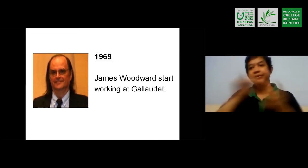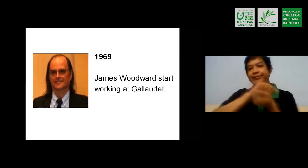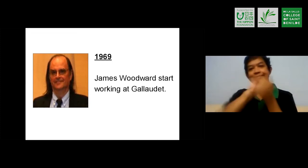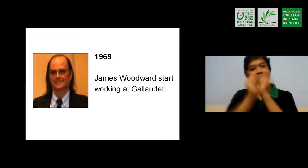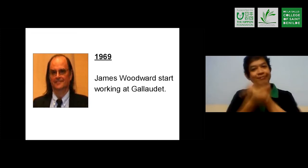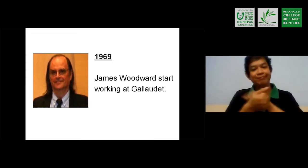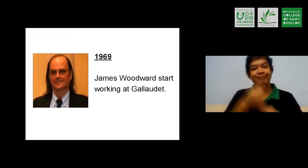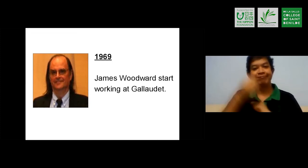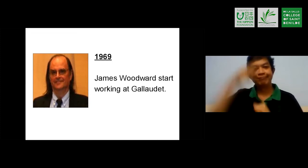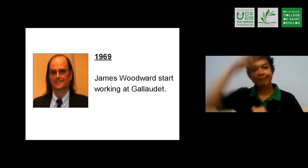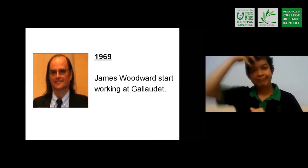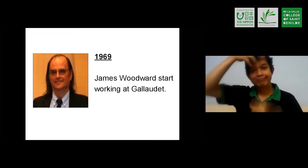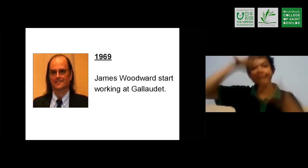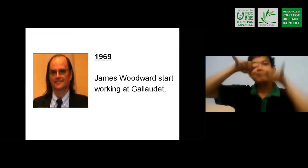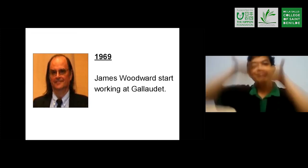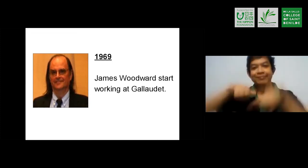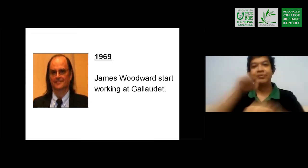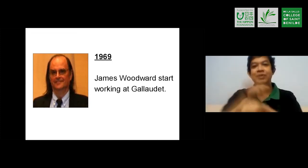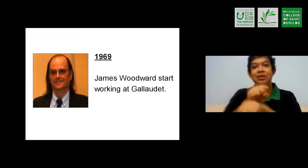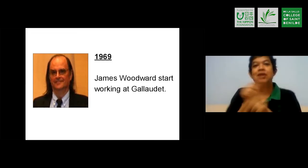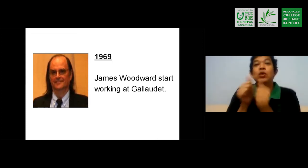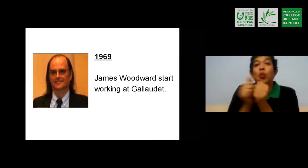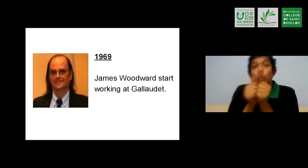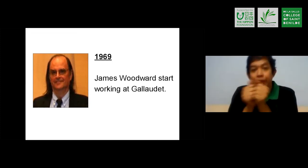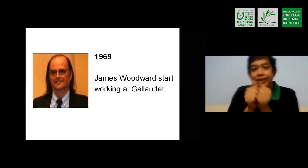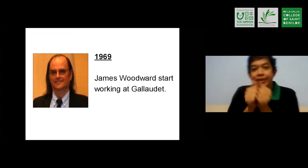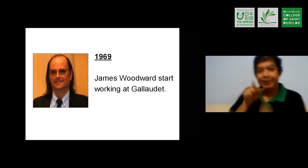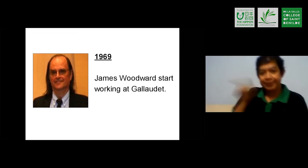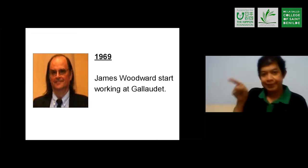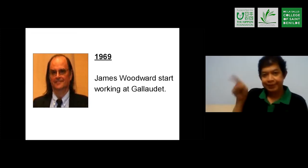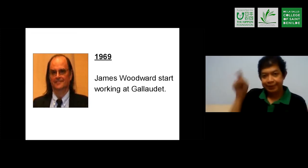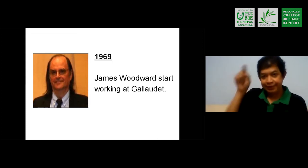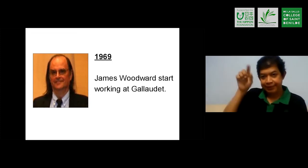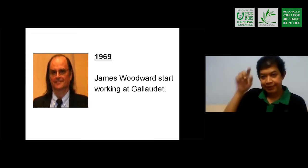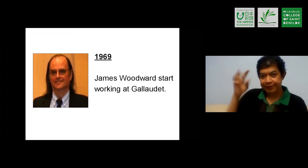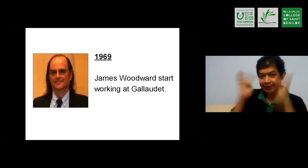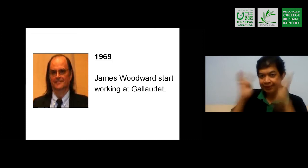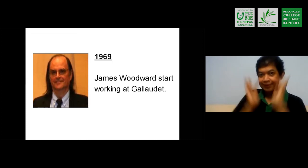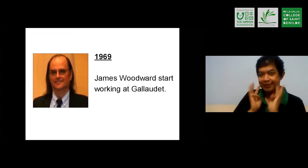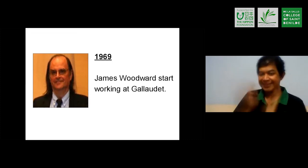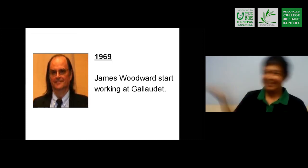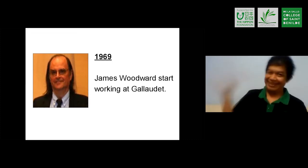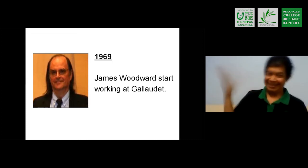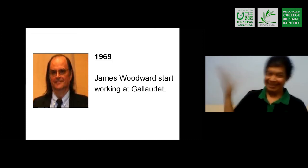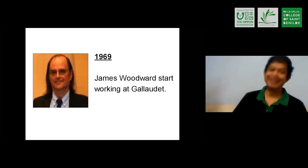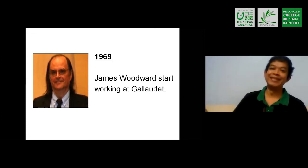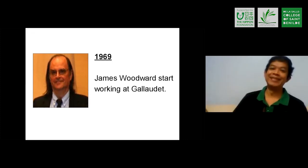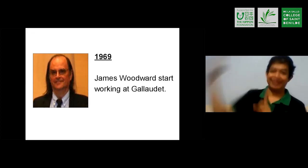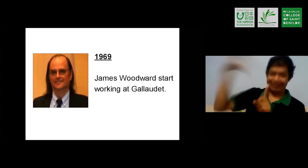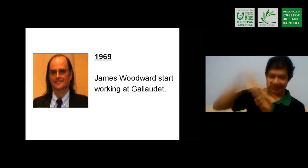plan uh, his acceptance to his position. But